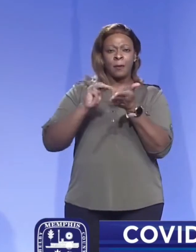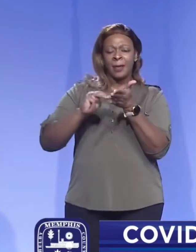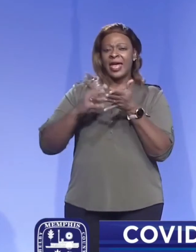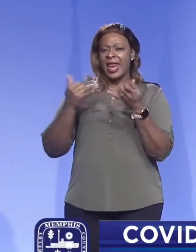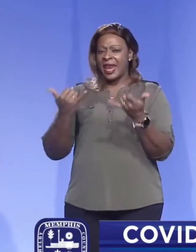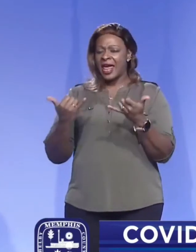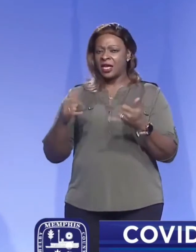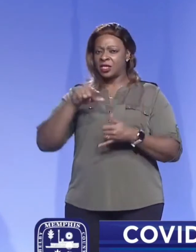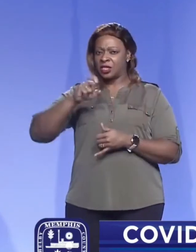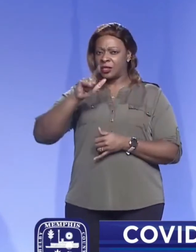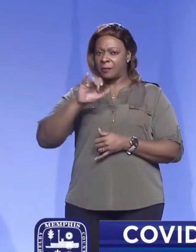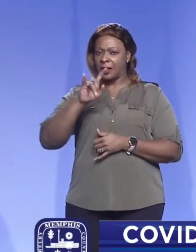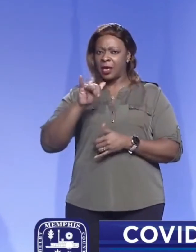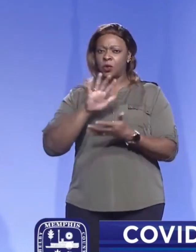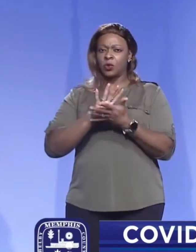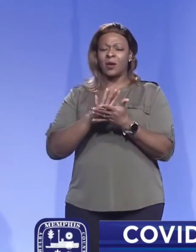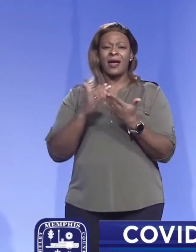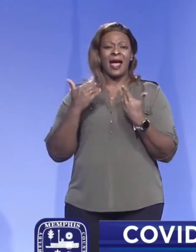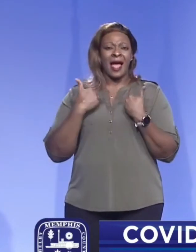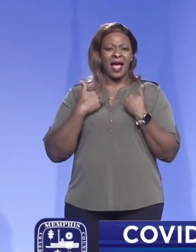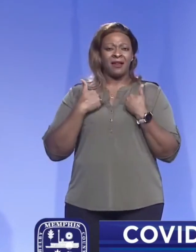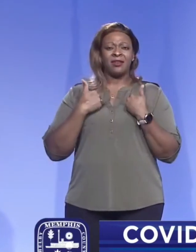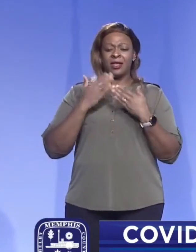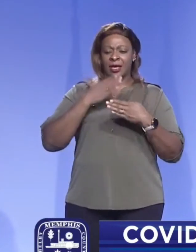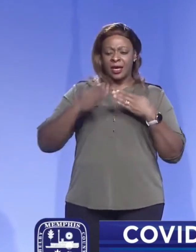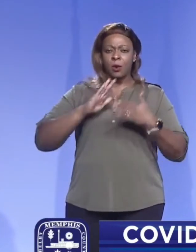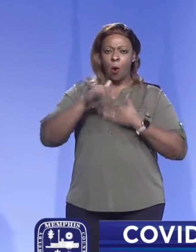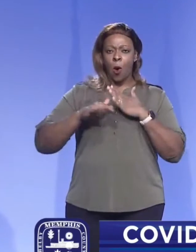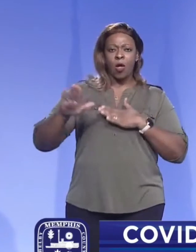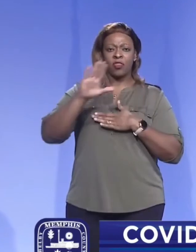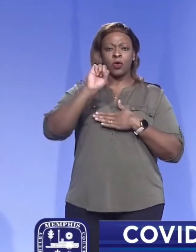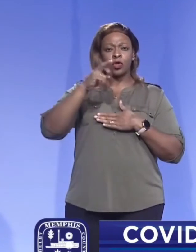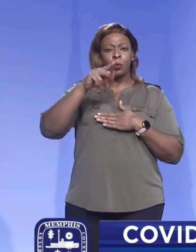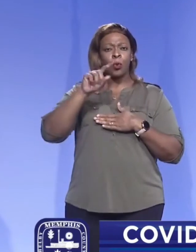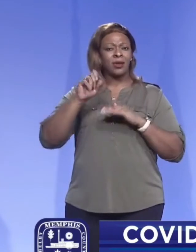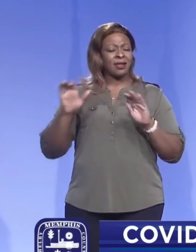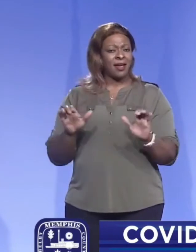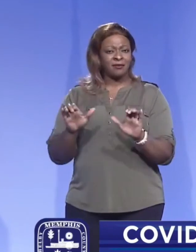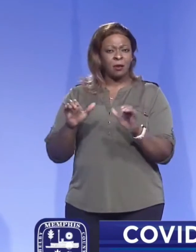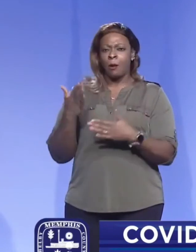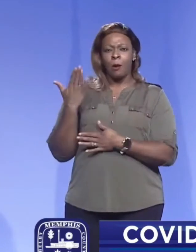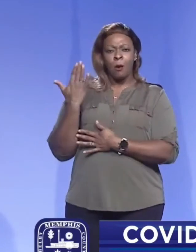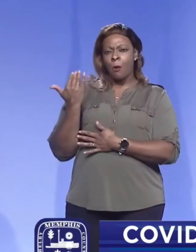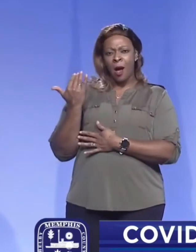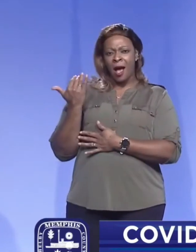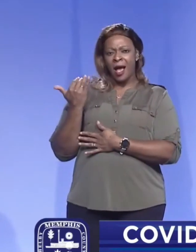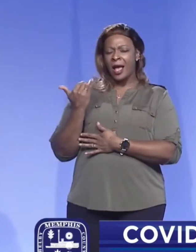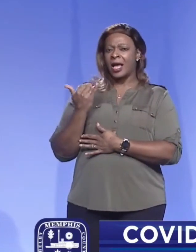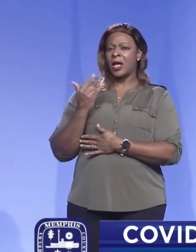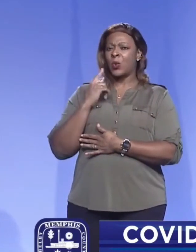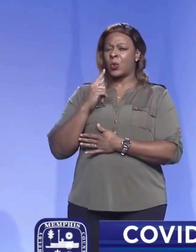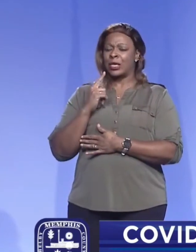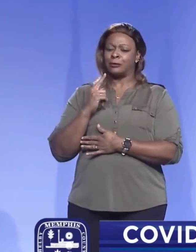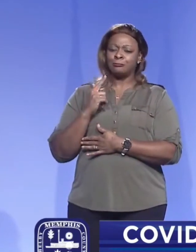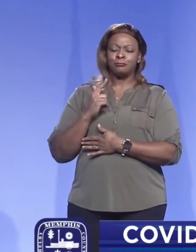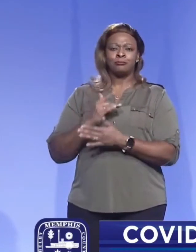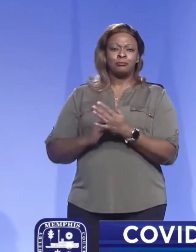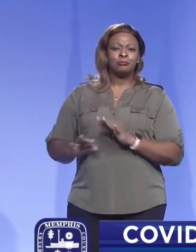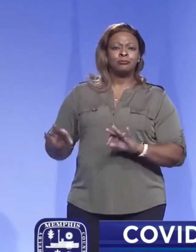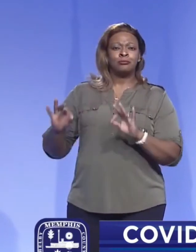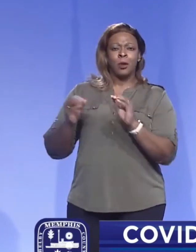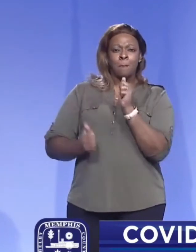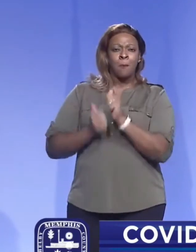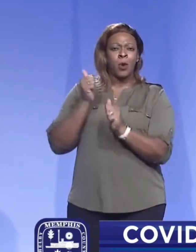now Shelby County Schools has ended all of its sporting activities. Why is it so prevalent you're seeing